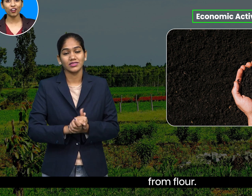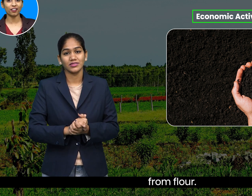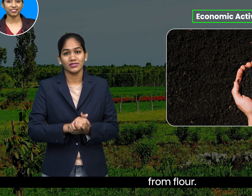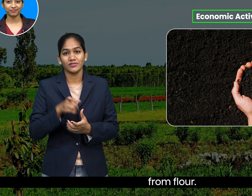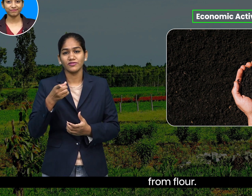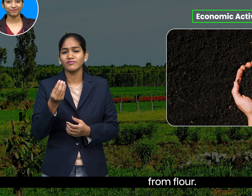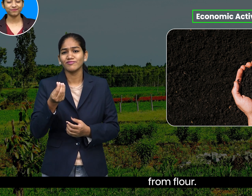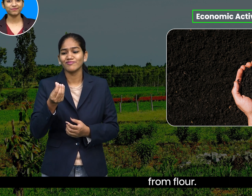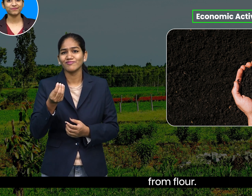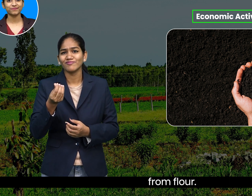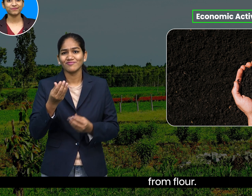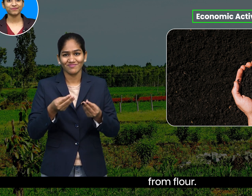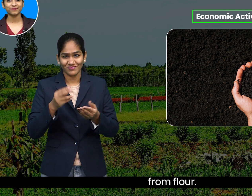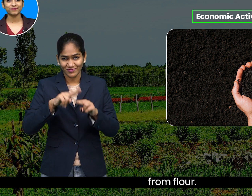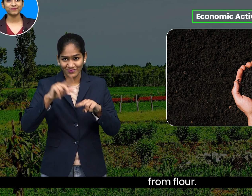from flour.